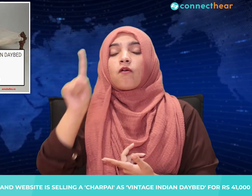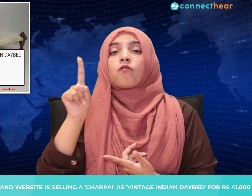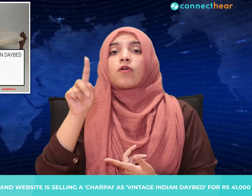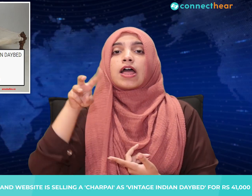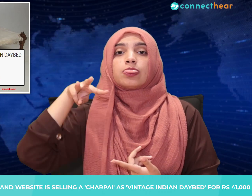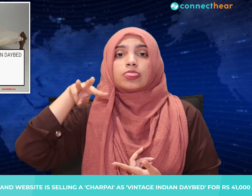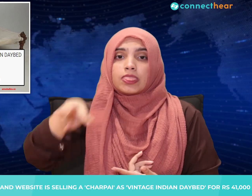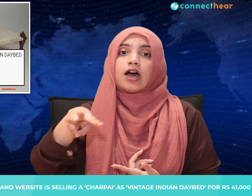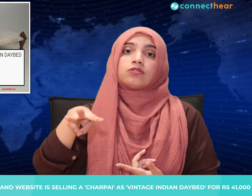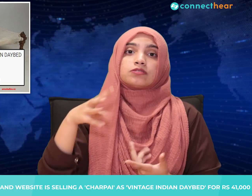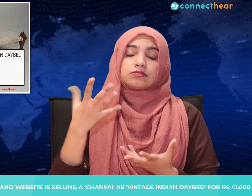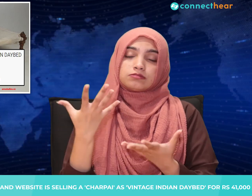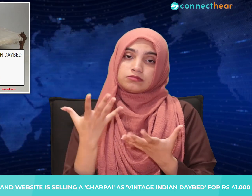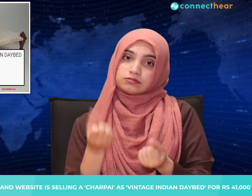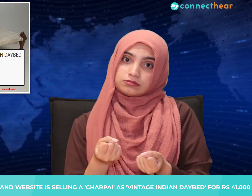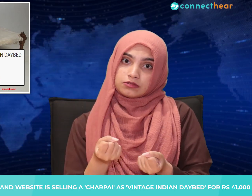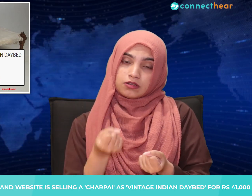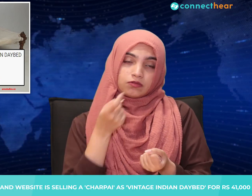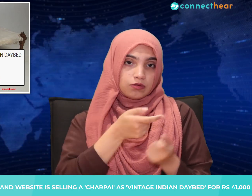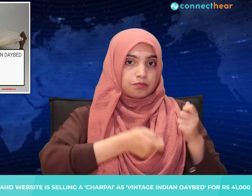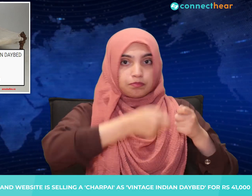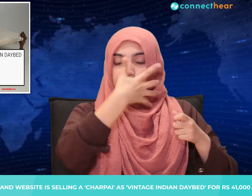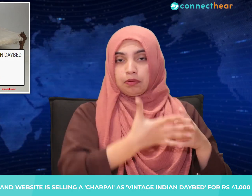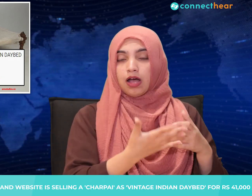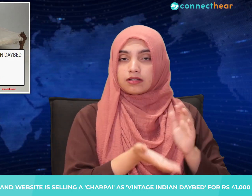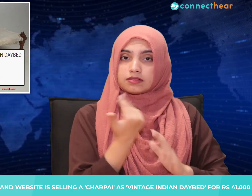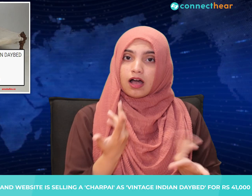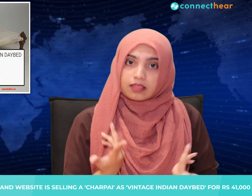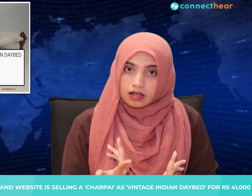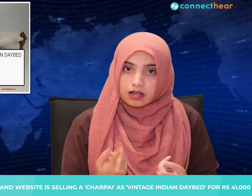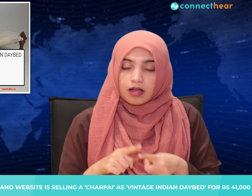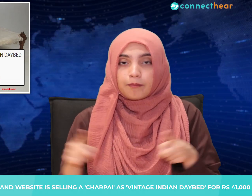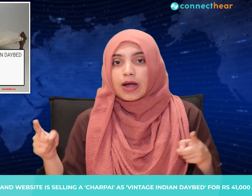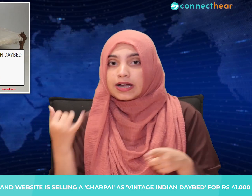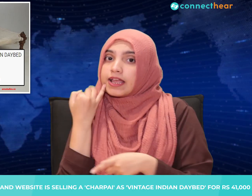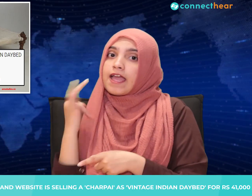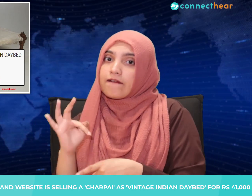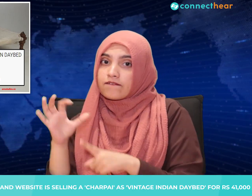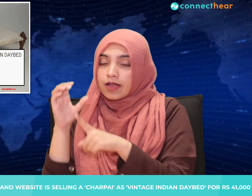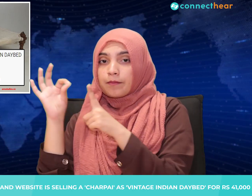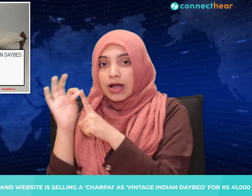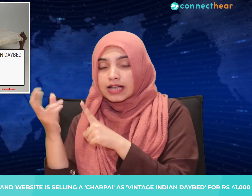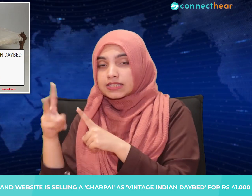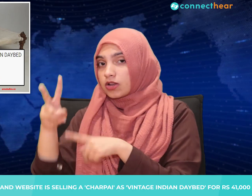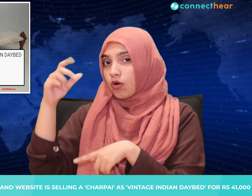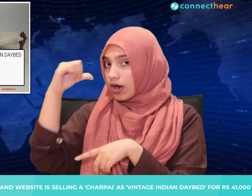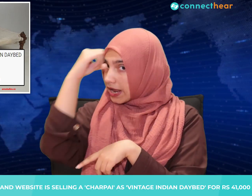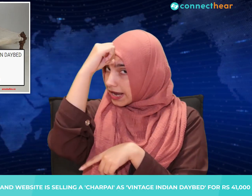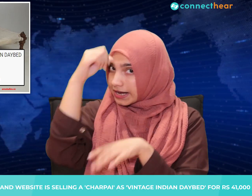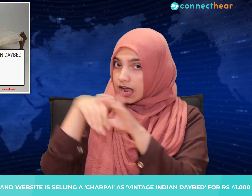For comparison, a charpai at a local market near you will cost about $1,000 at most.